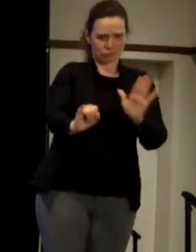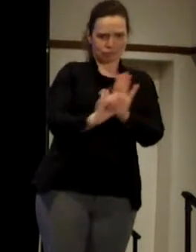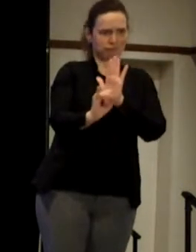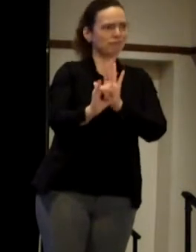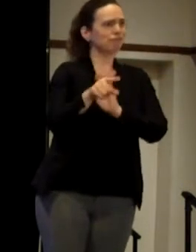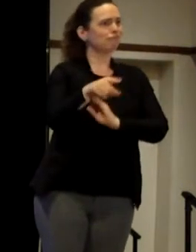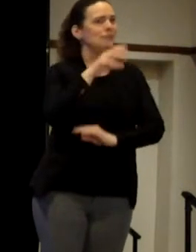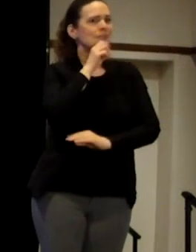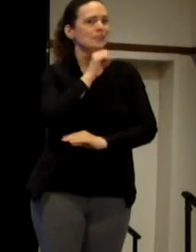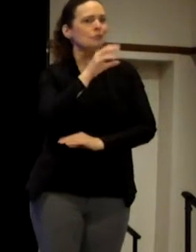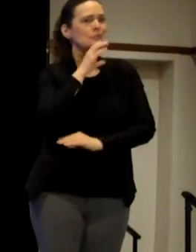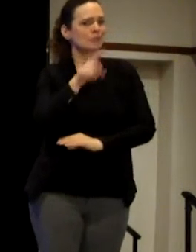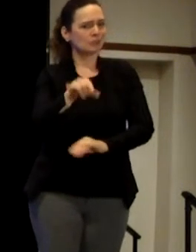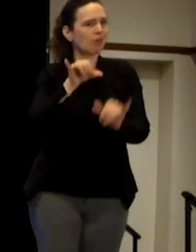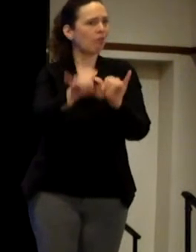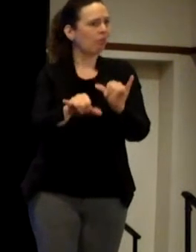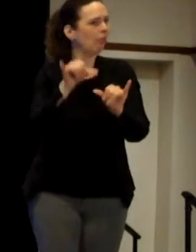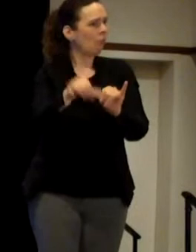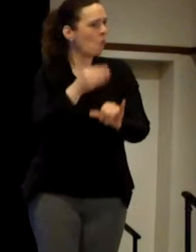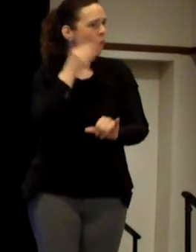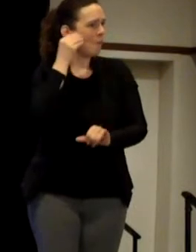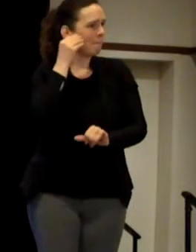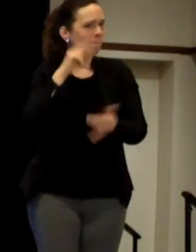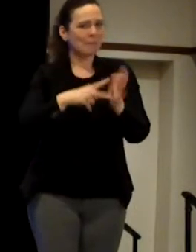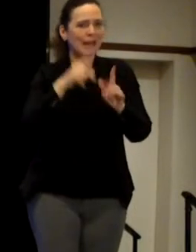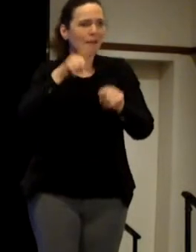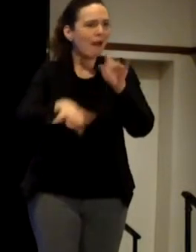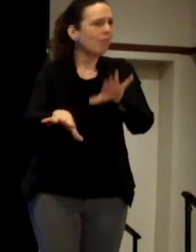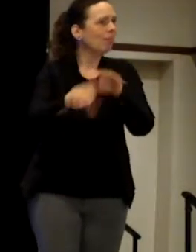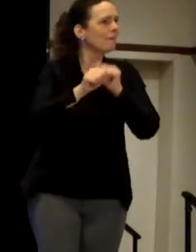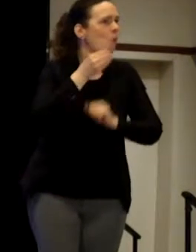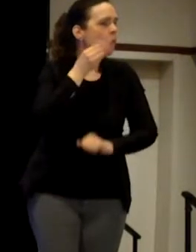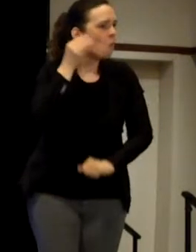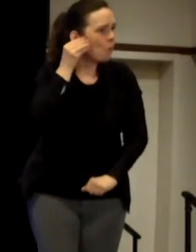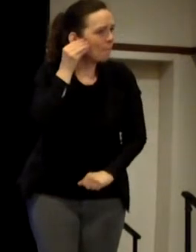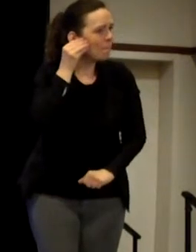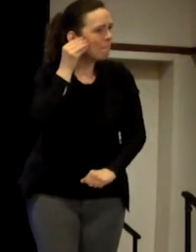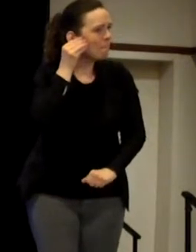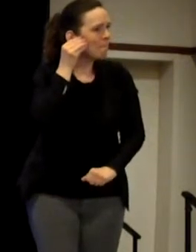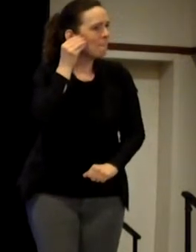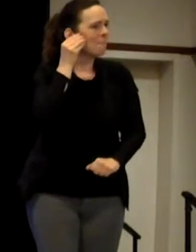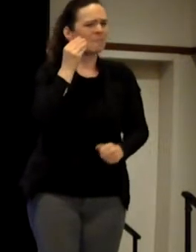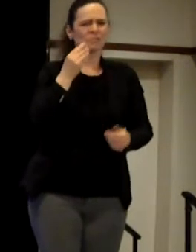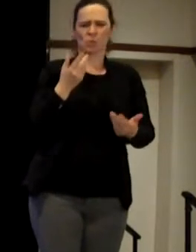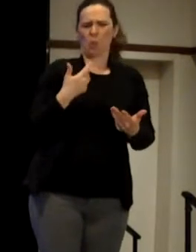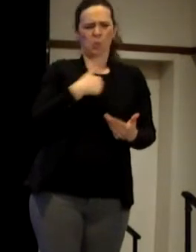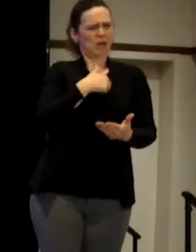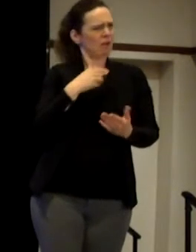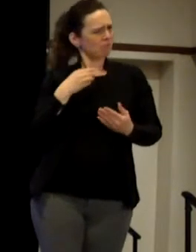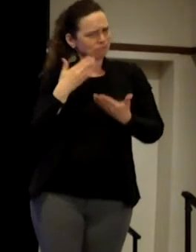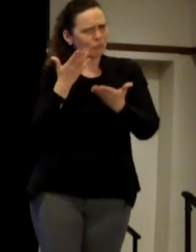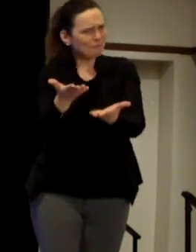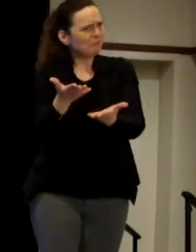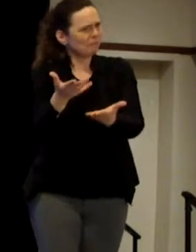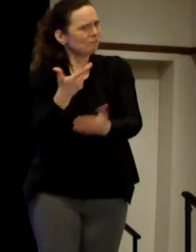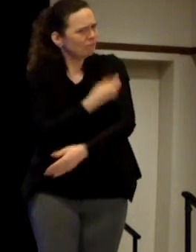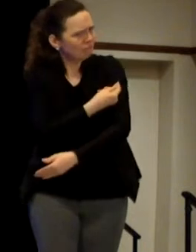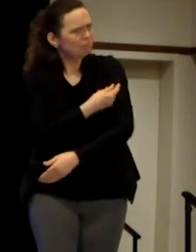shot, that don't have the ability to get transportation or are just at a point where they can't get to one of the